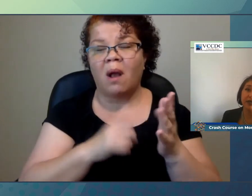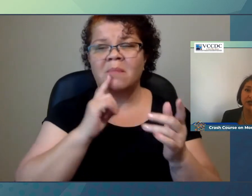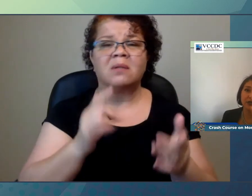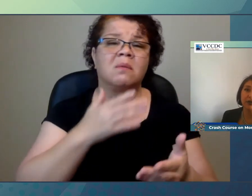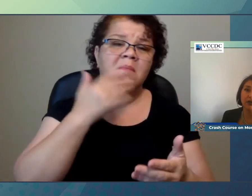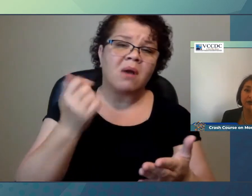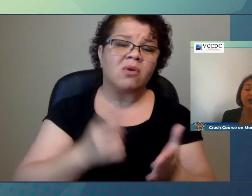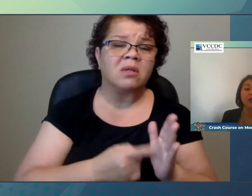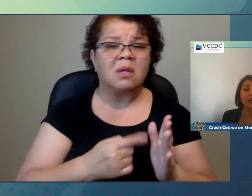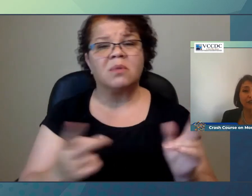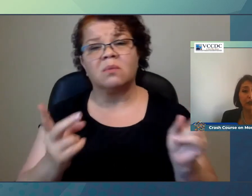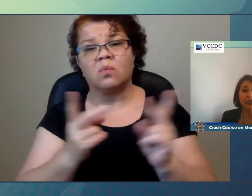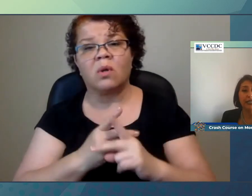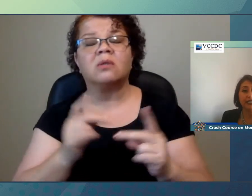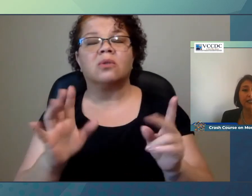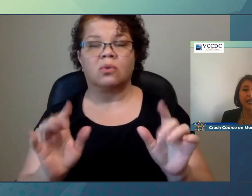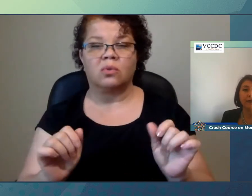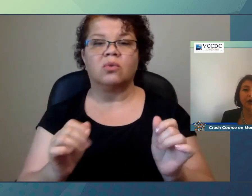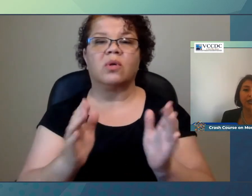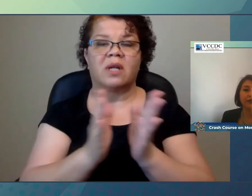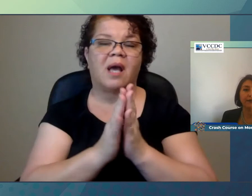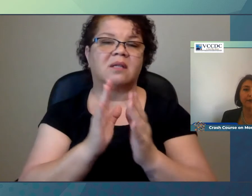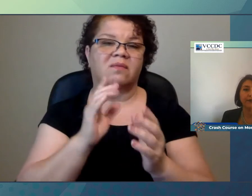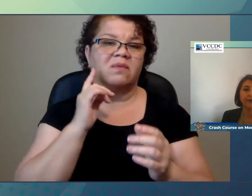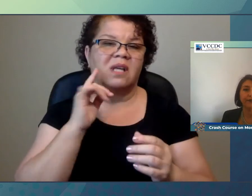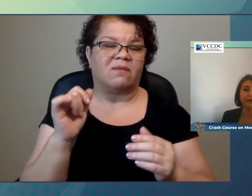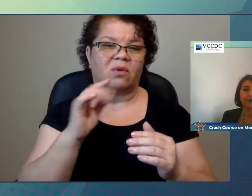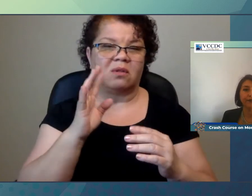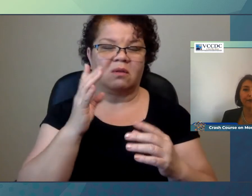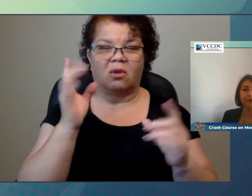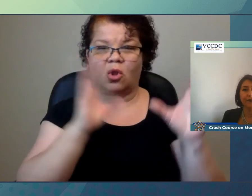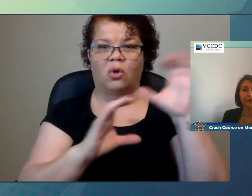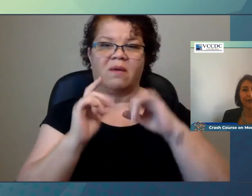ask about a jumbo loan if you're looking into that market.